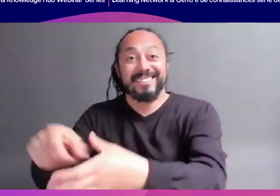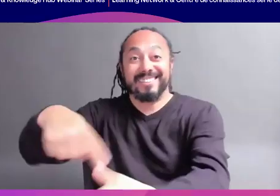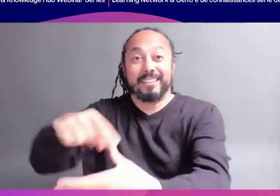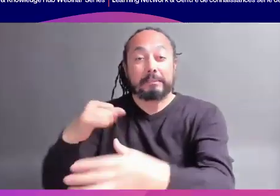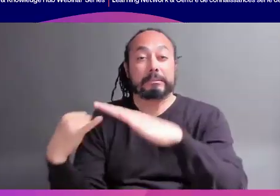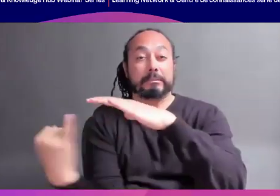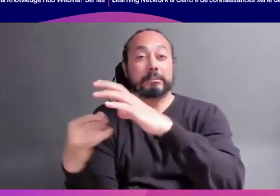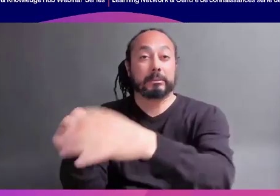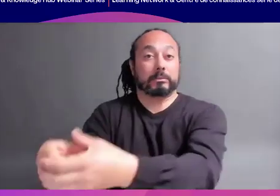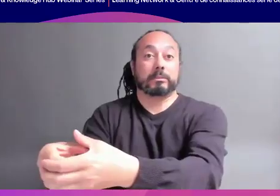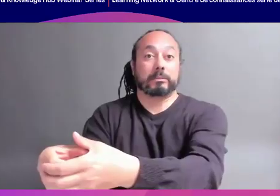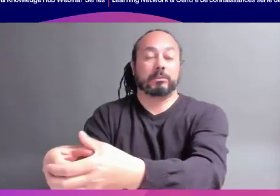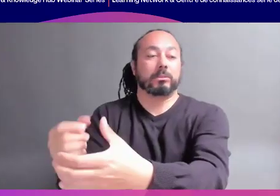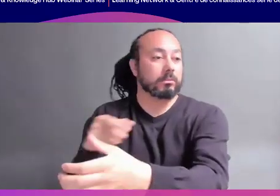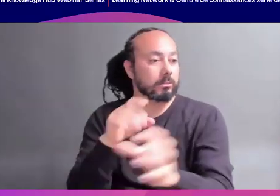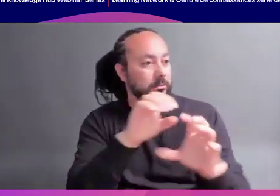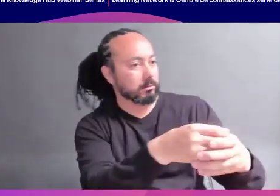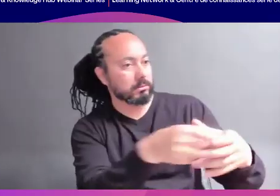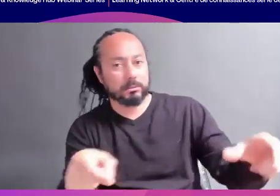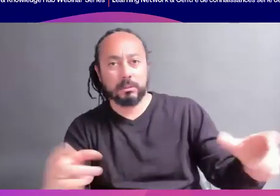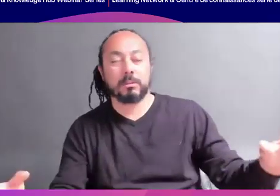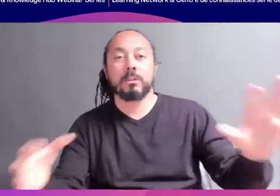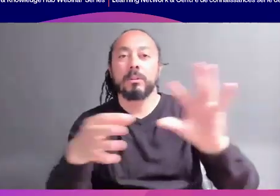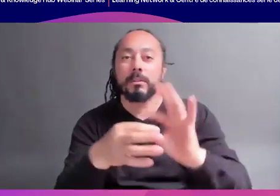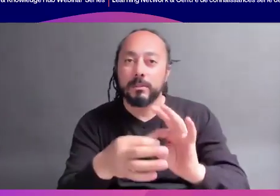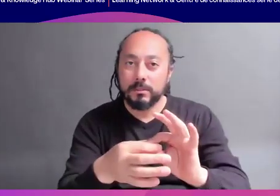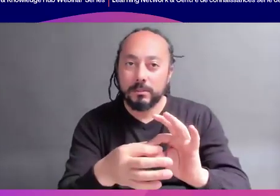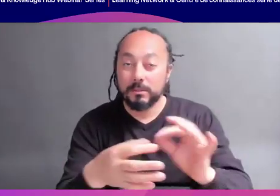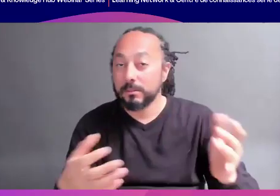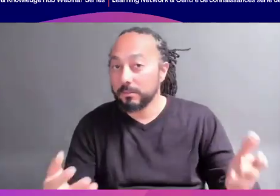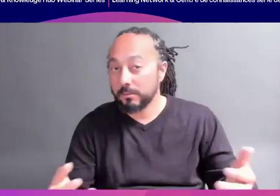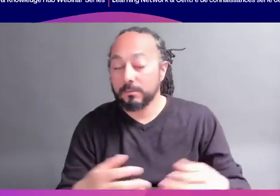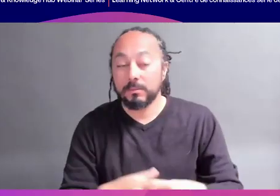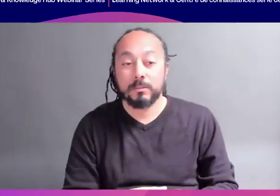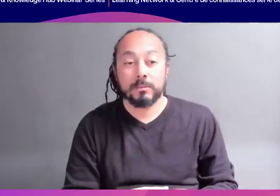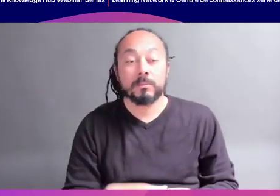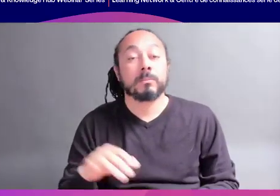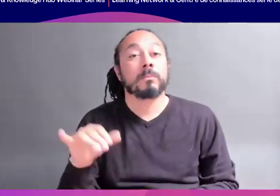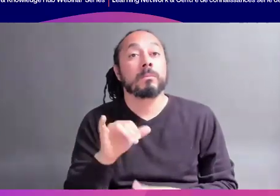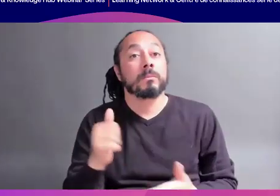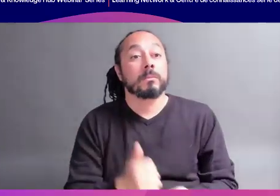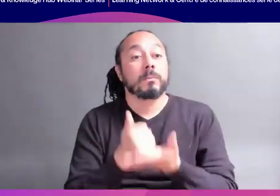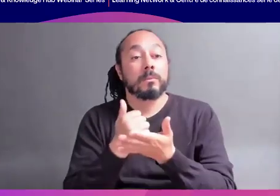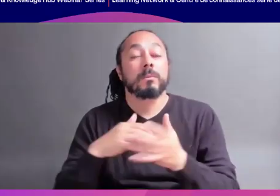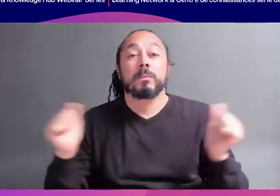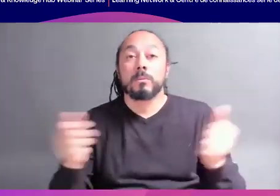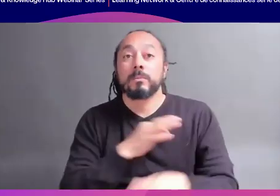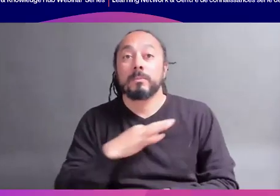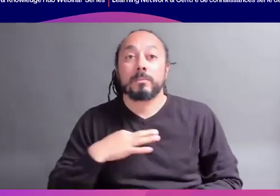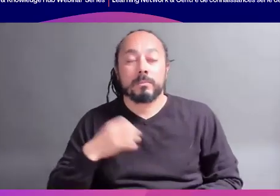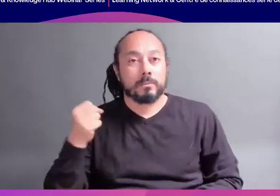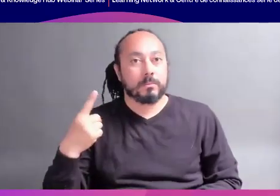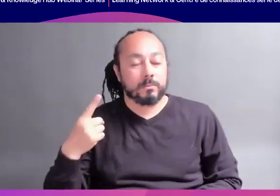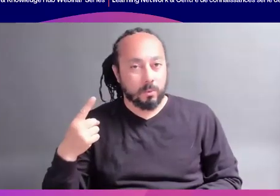together. But it has been extremely helpful so that the entire staff understands the relevance